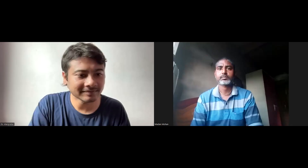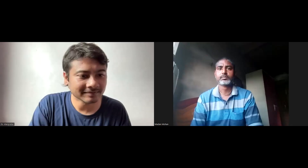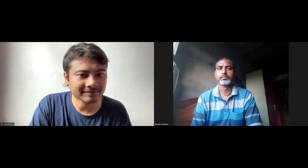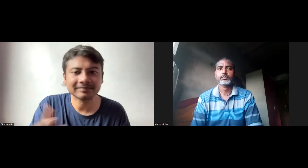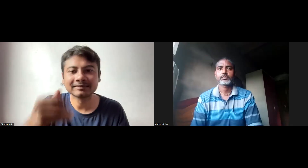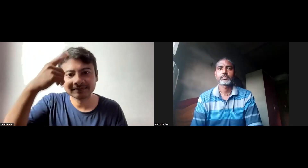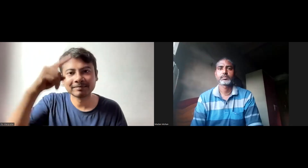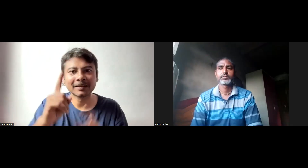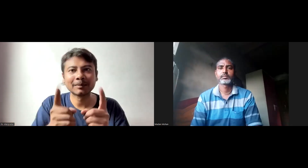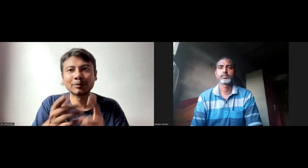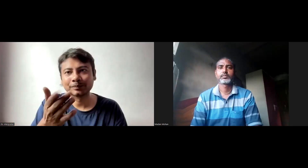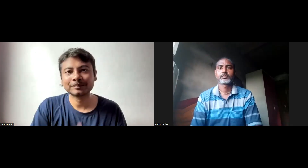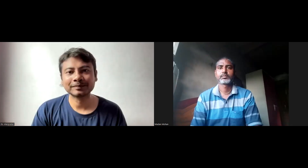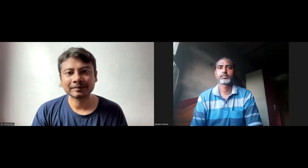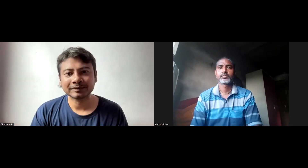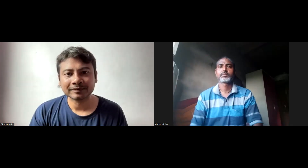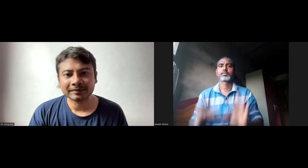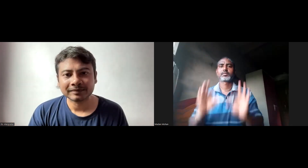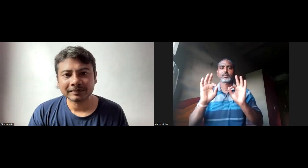All done.